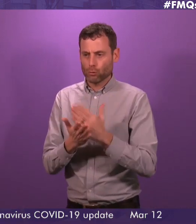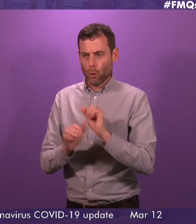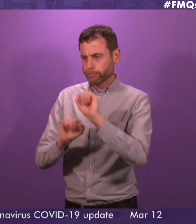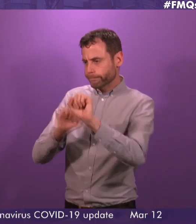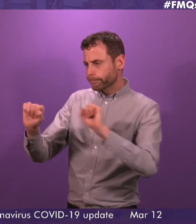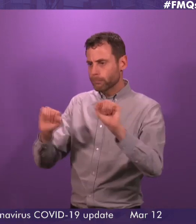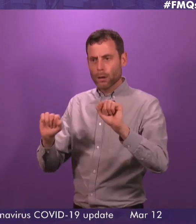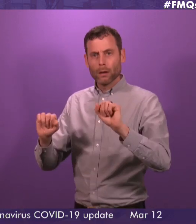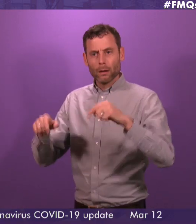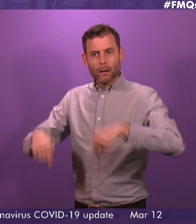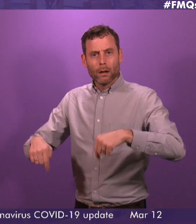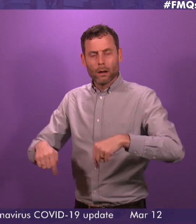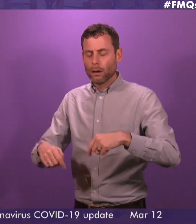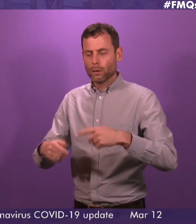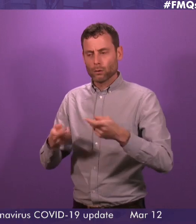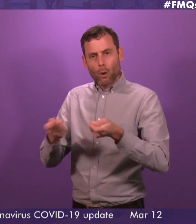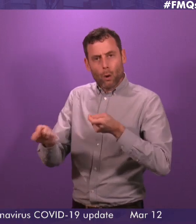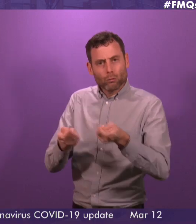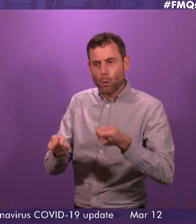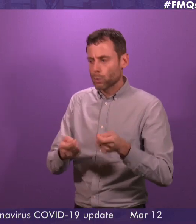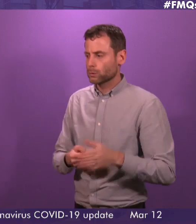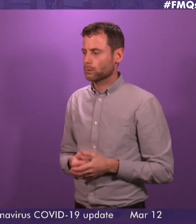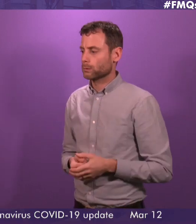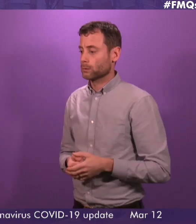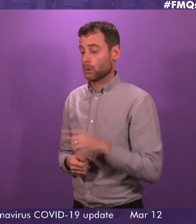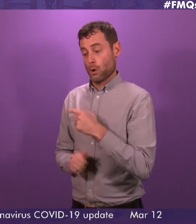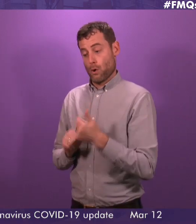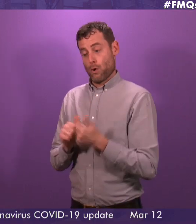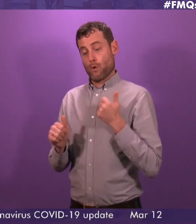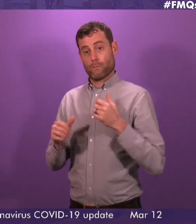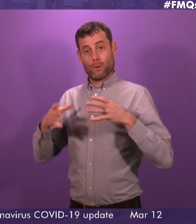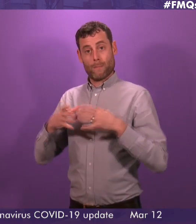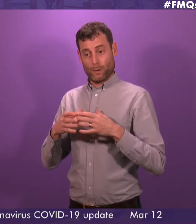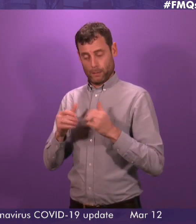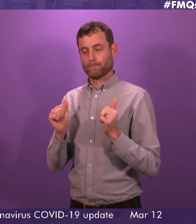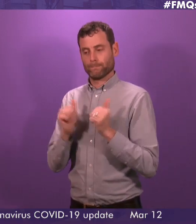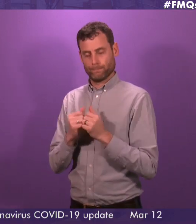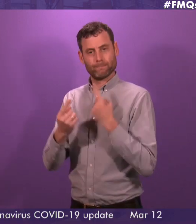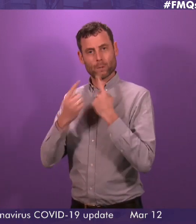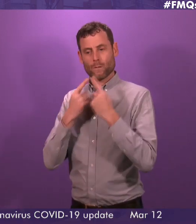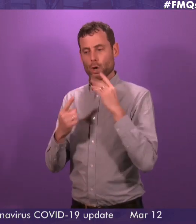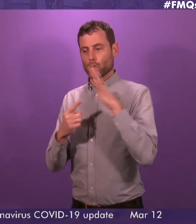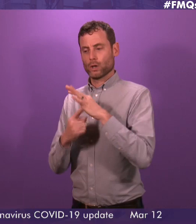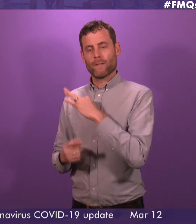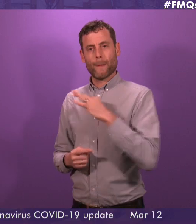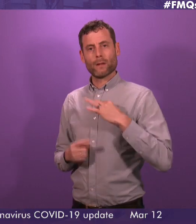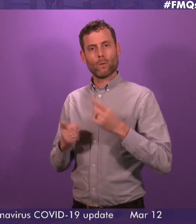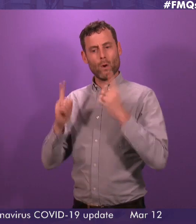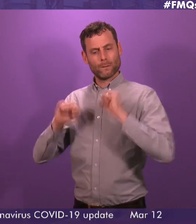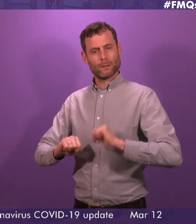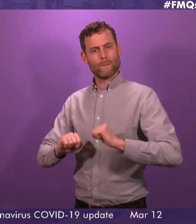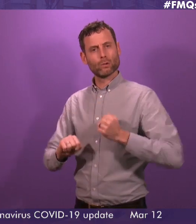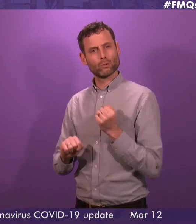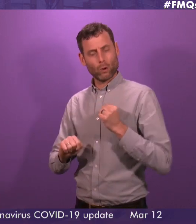like to take this opportunity to update members. The corporate body met today to hear from the Chief Medical Officer for Scotland and to consider the